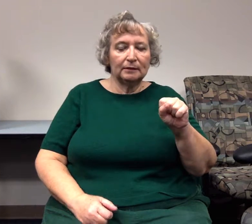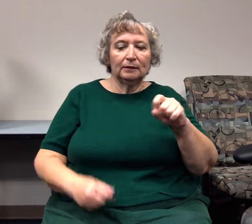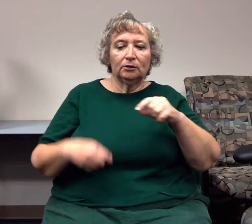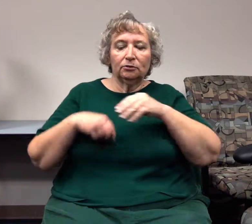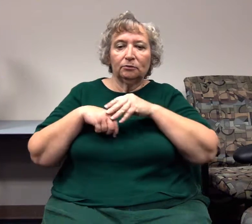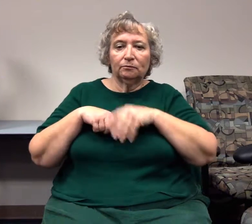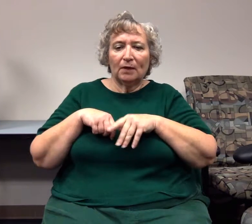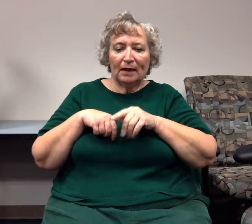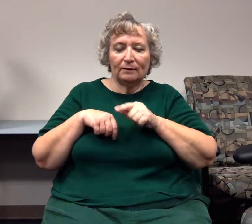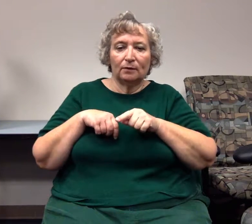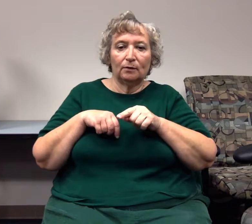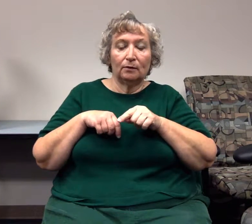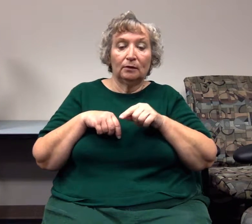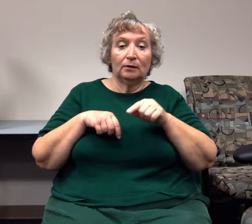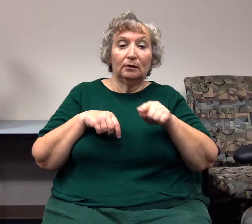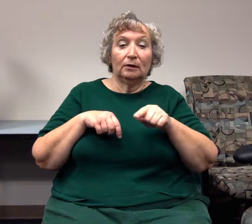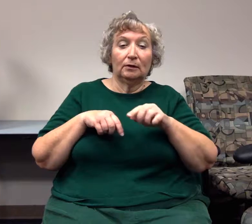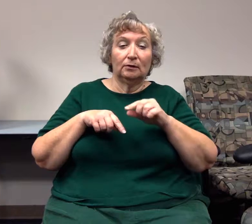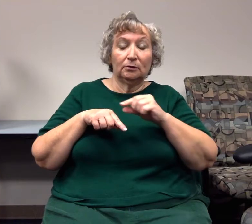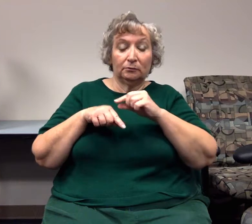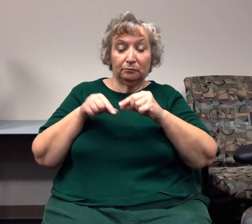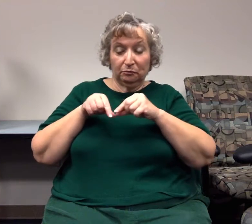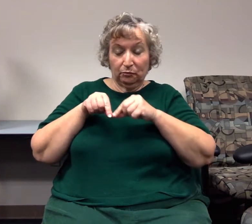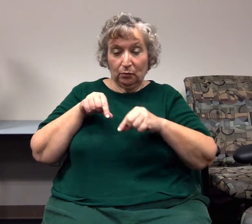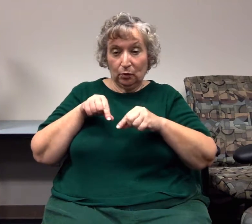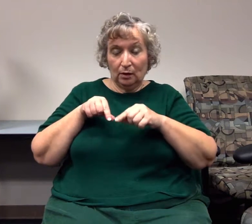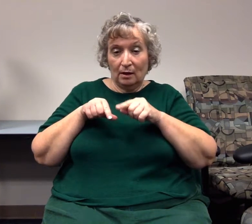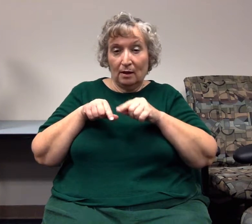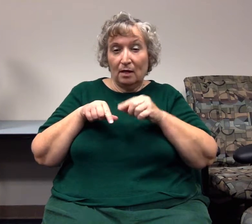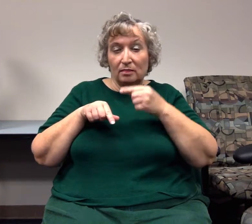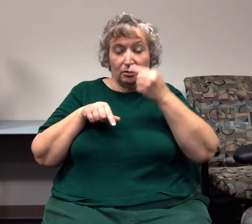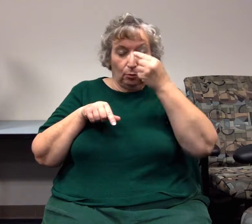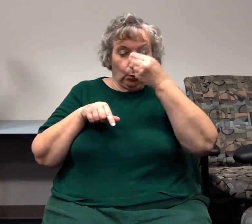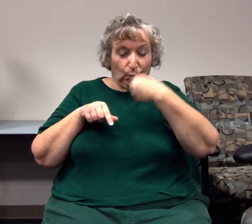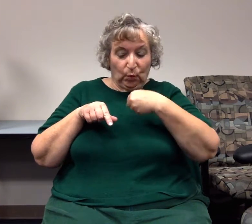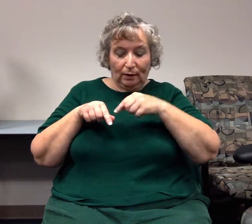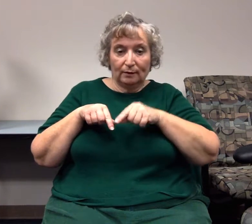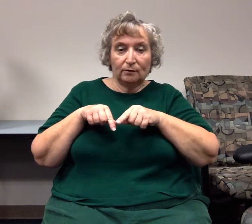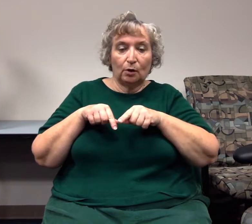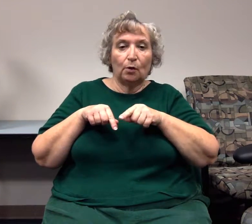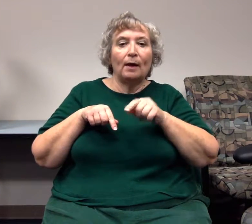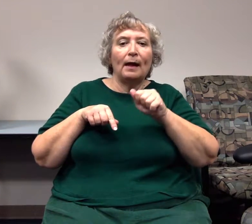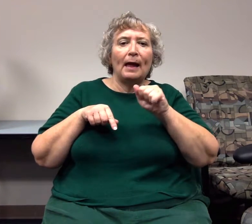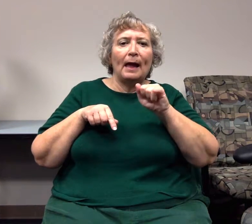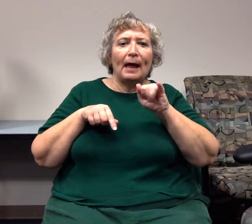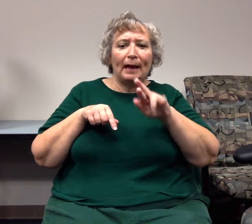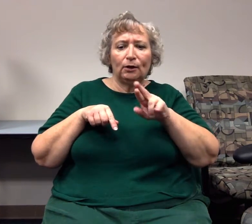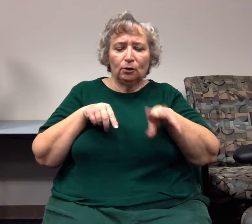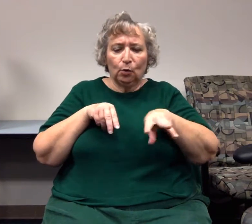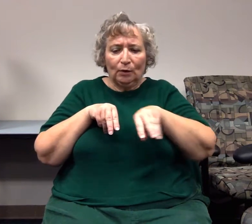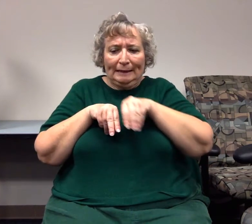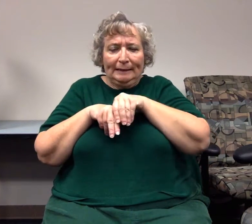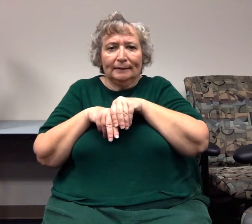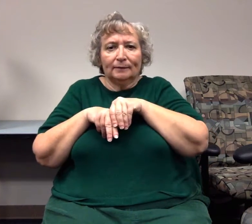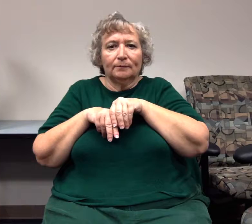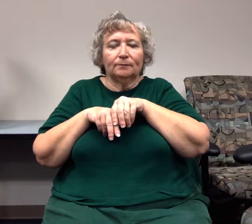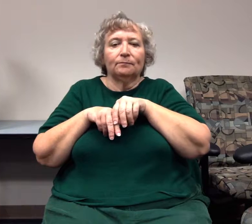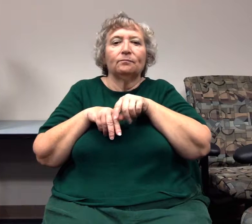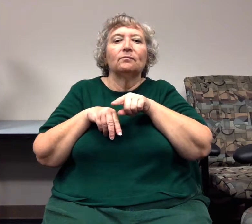take a breath in, then that oxygen goes through the air sacs into the